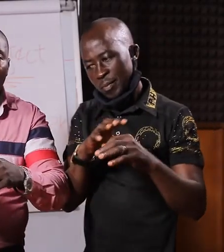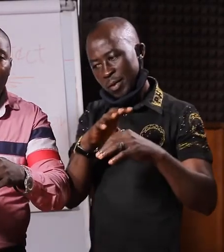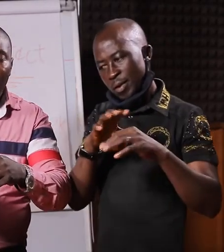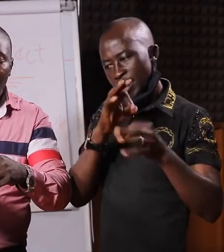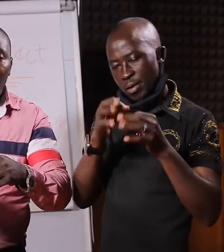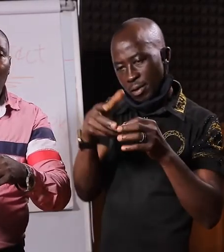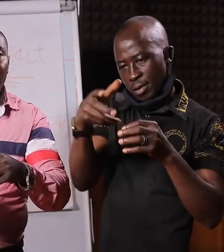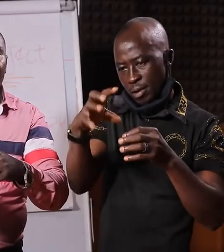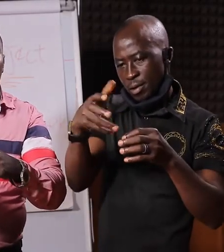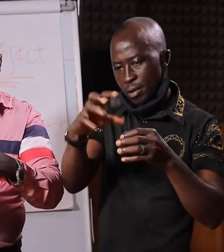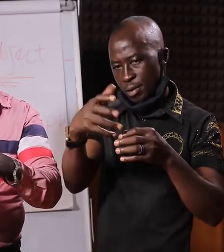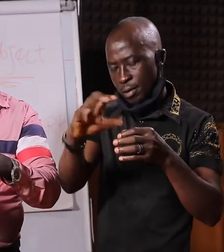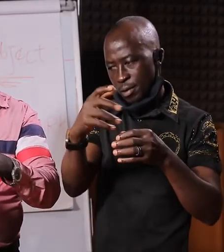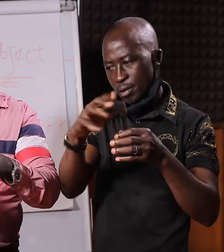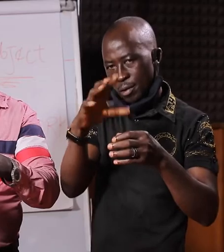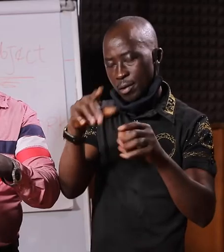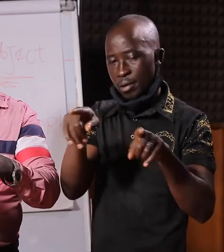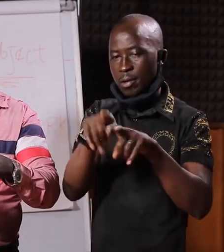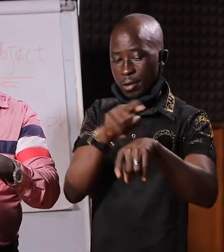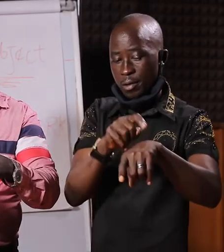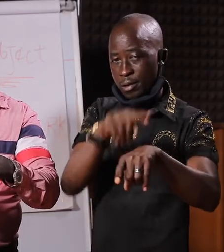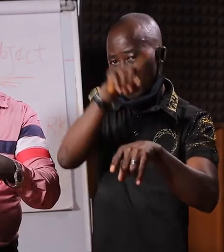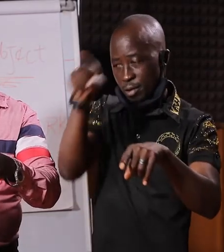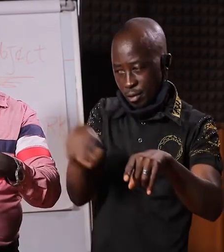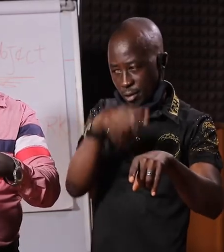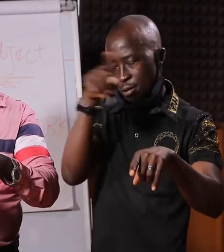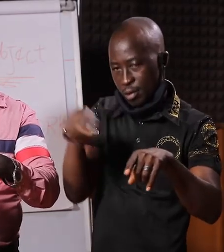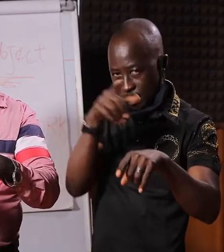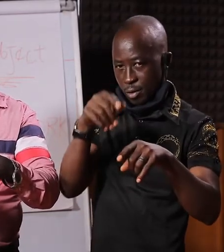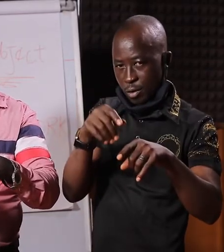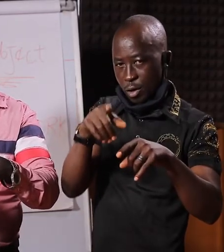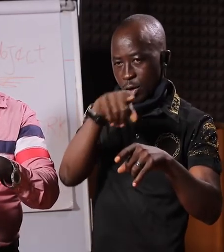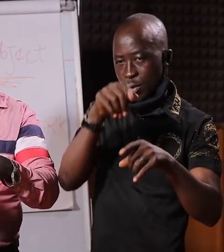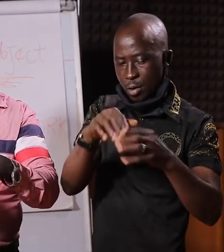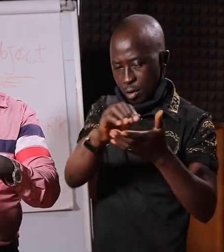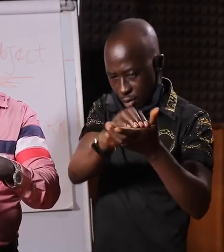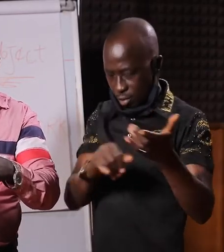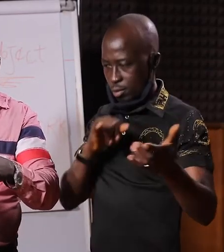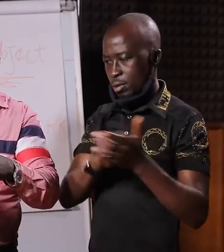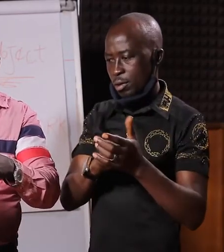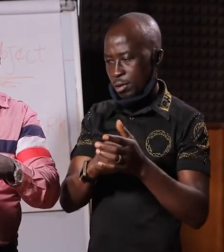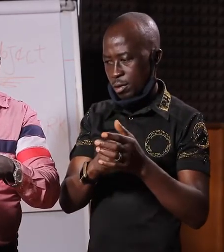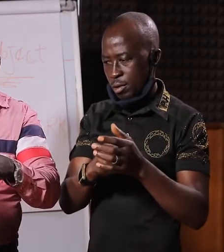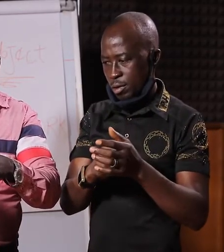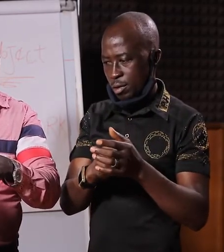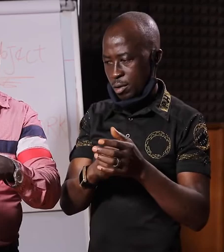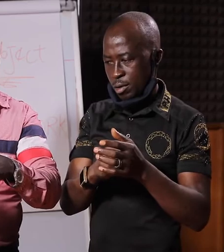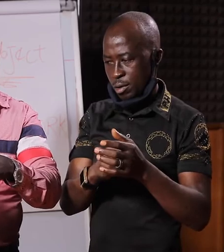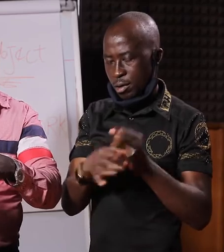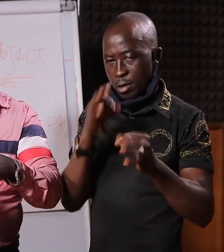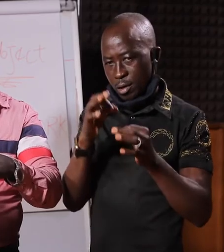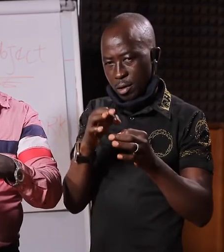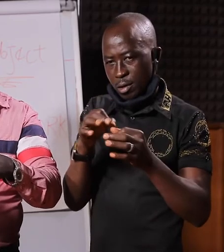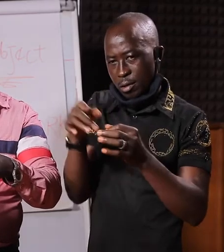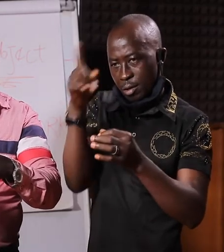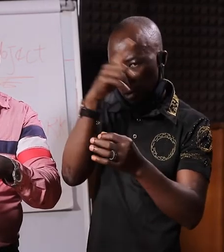if you are turning it clockwise, you are losing. While if